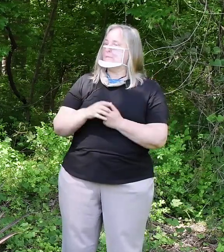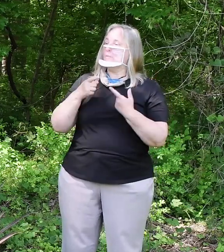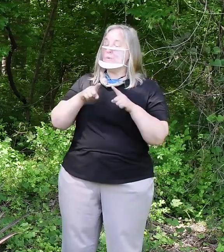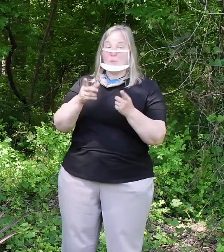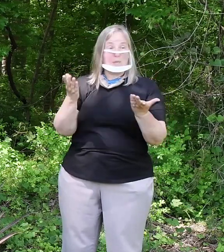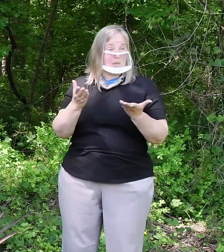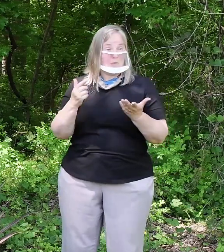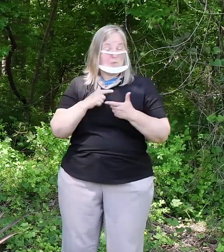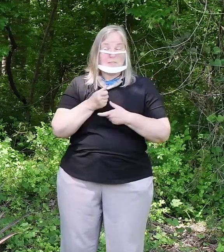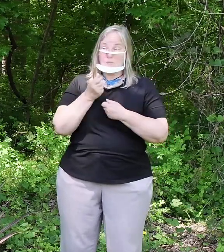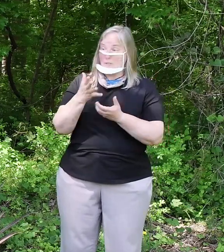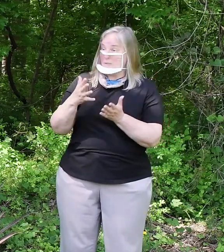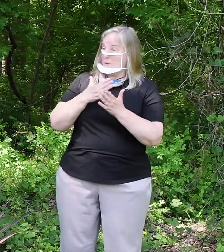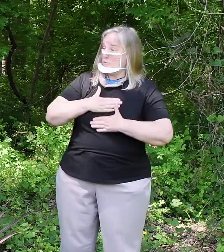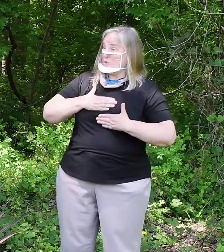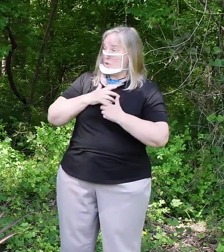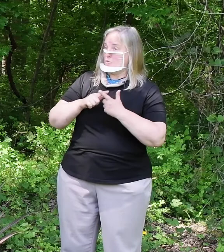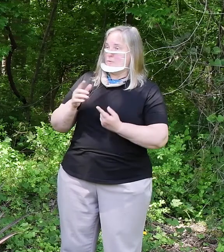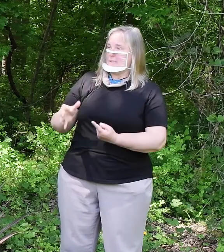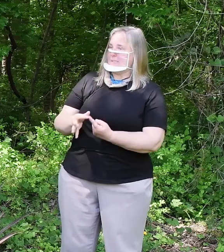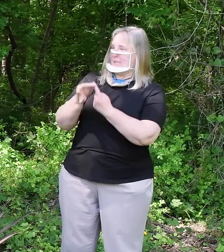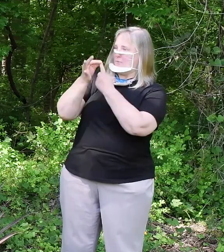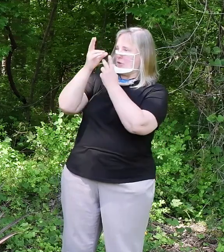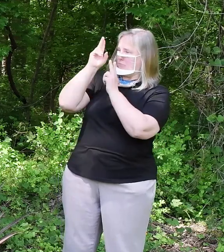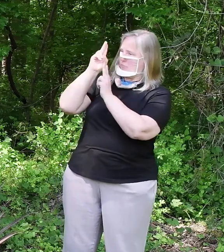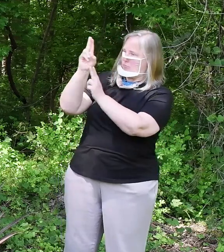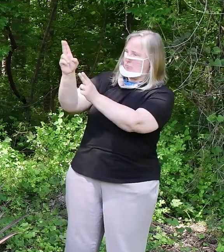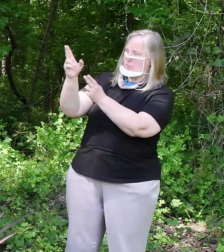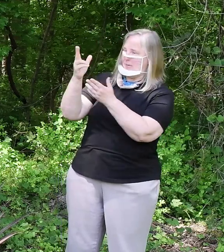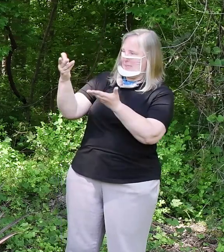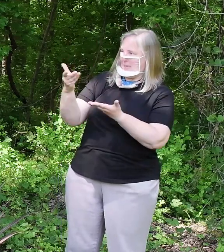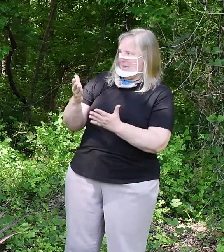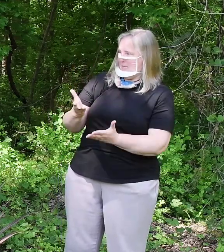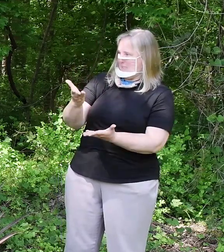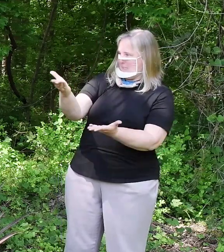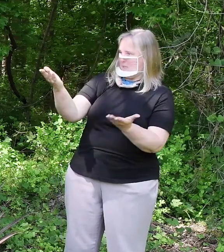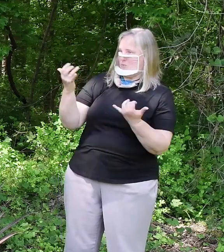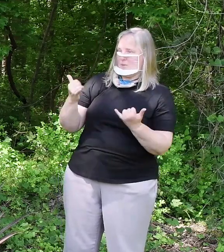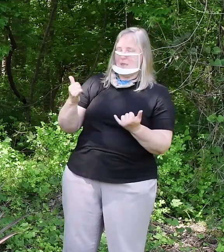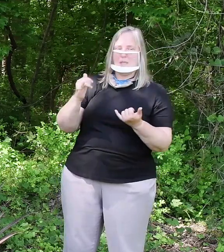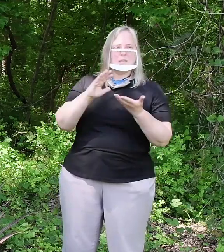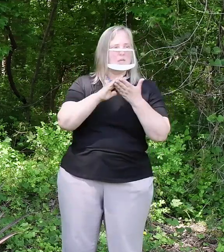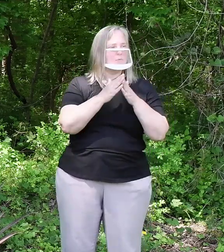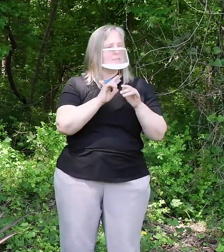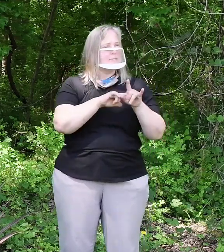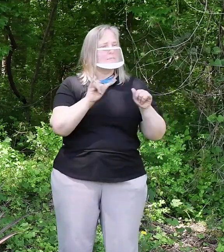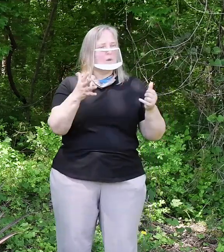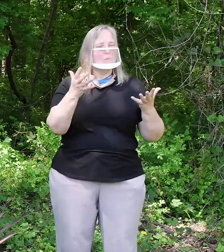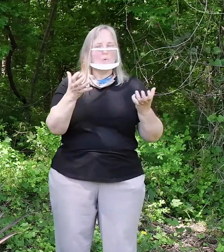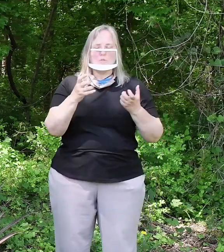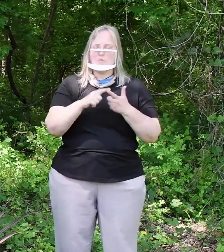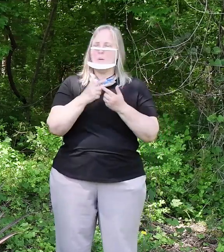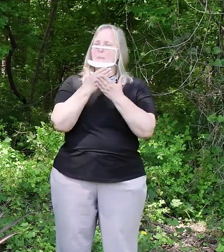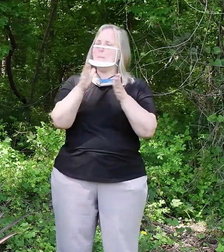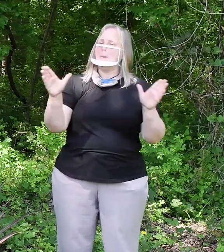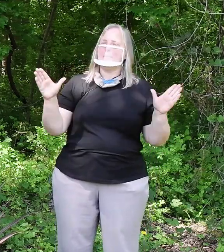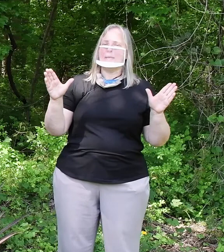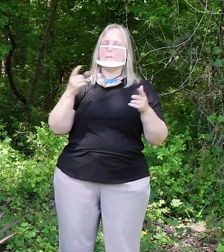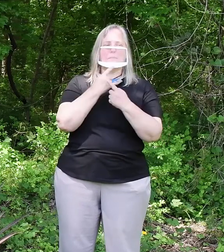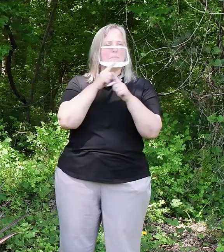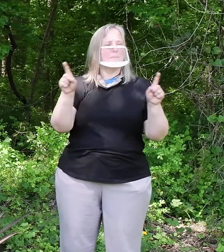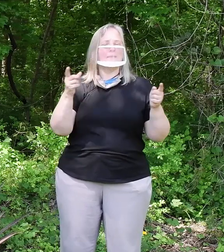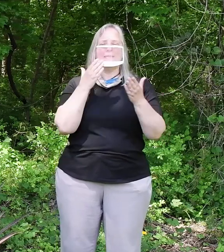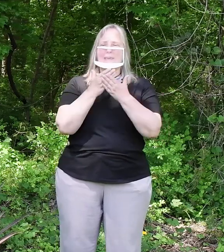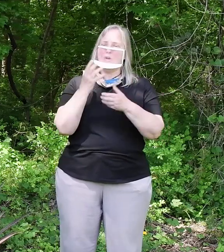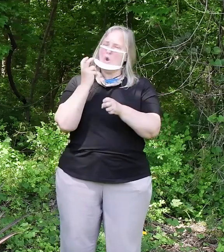express our appreciation to the distinguished guests today, the community also wishes to publicly thank the